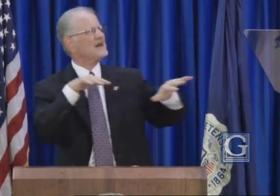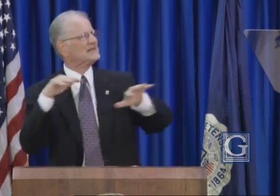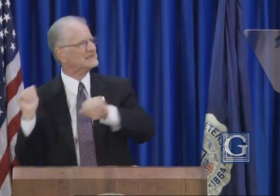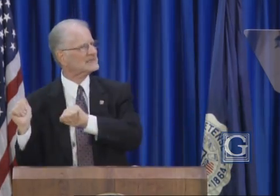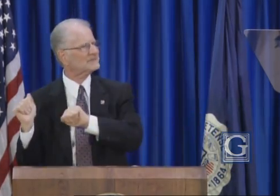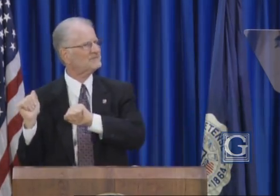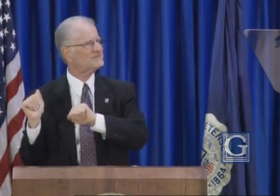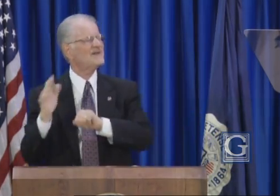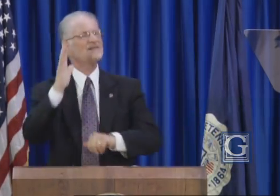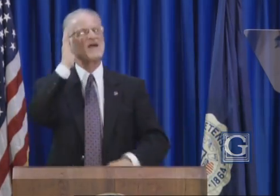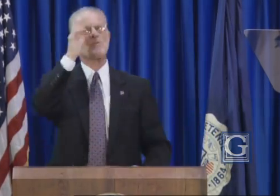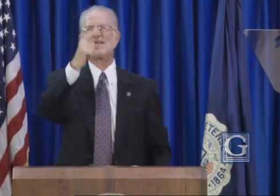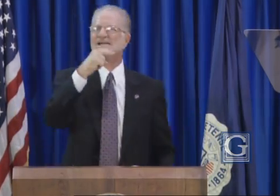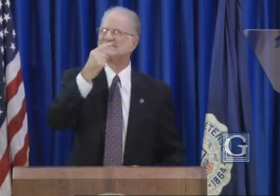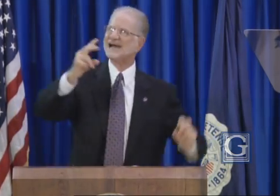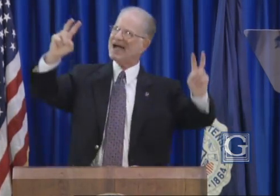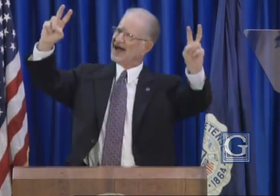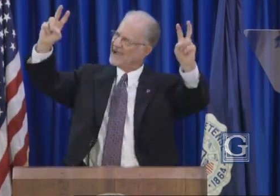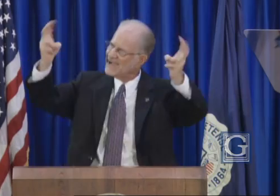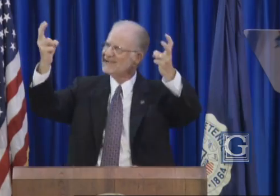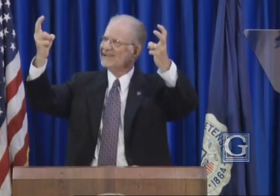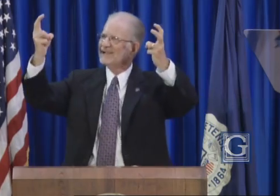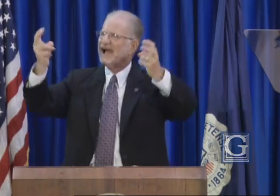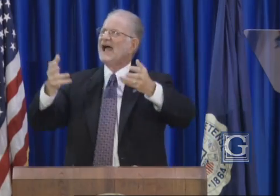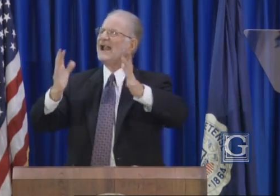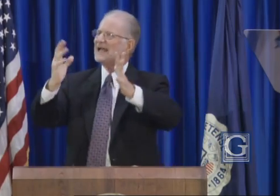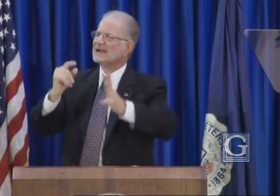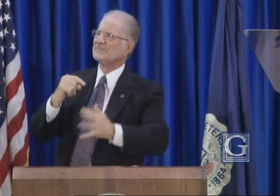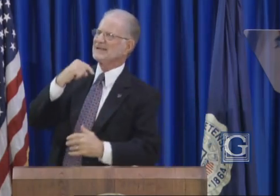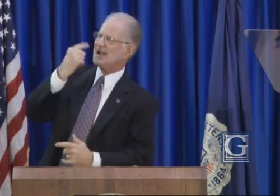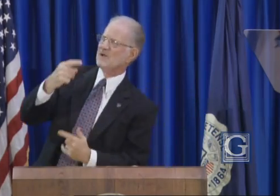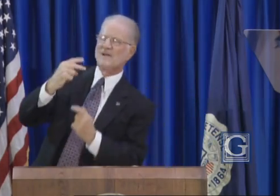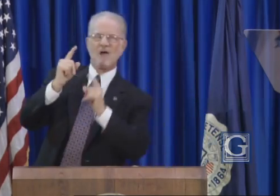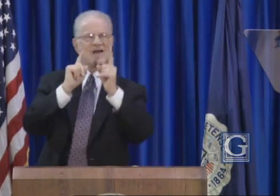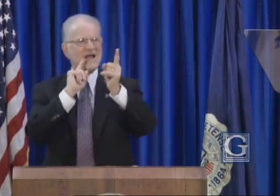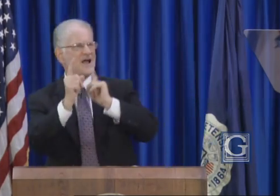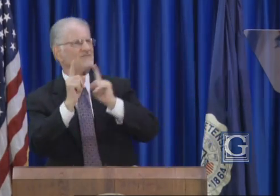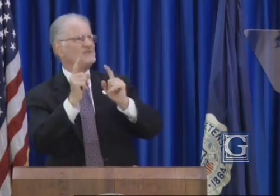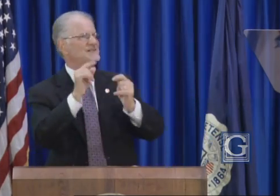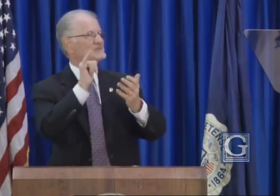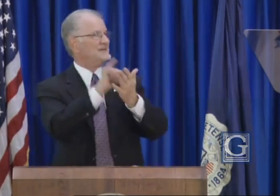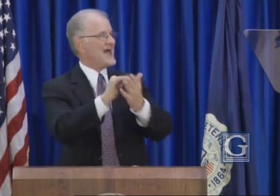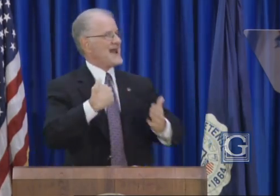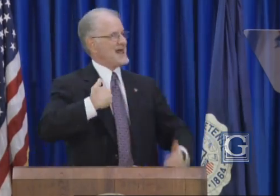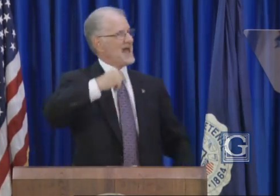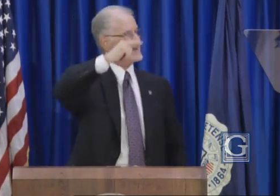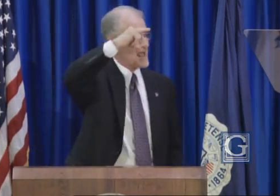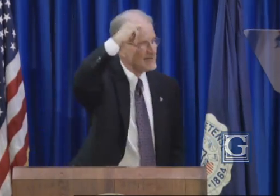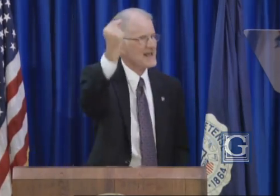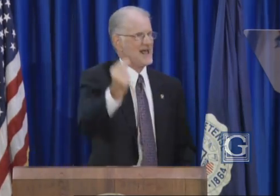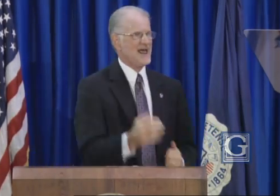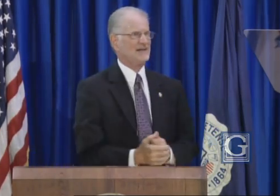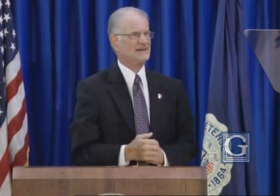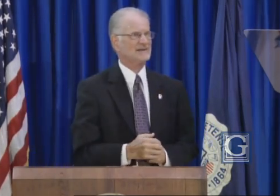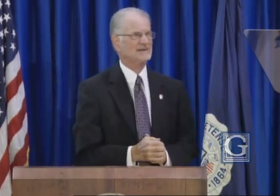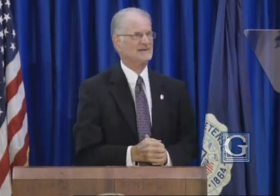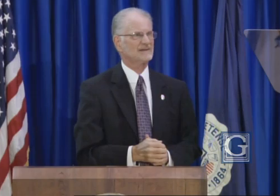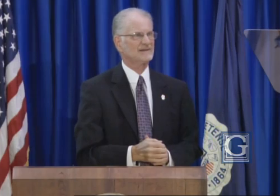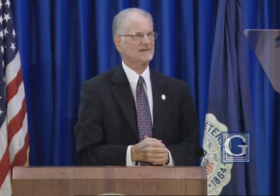will visit and will leave and will say, "Let me tell you about a conversation that I had